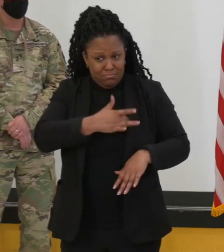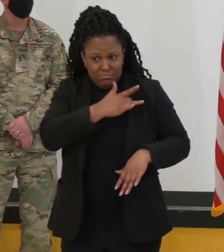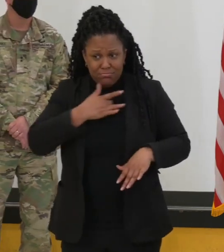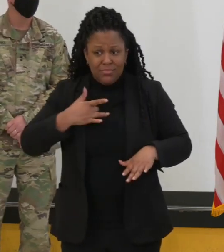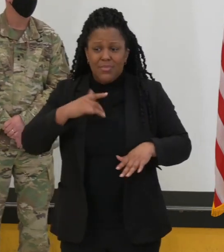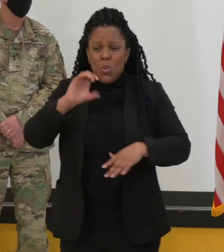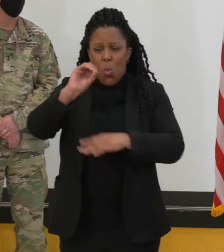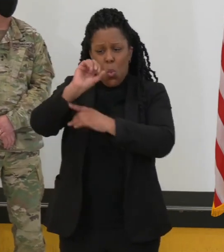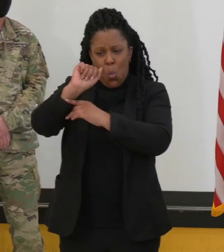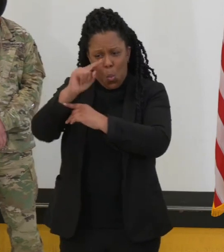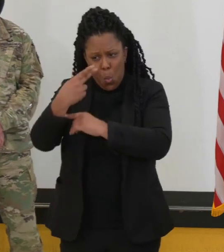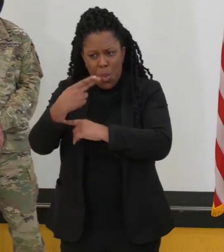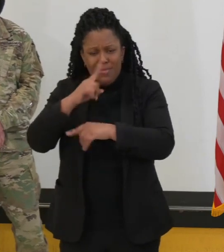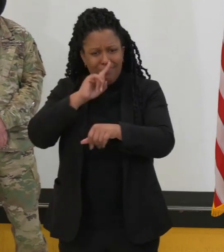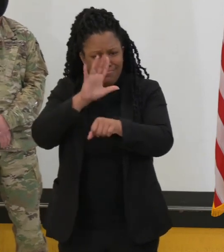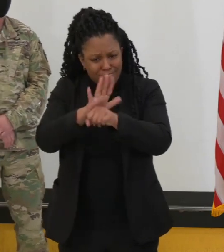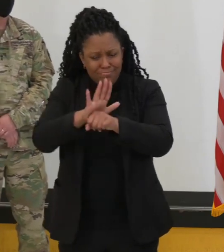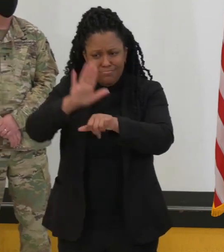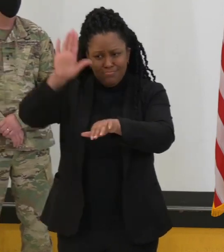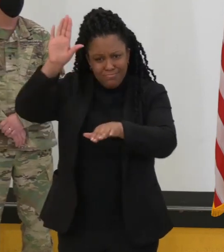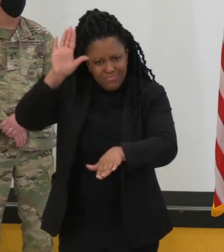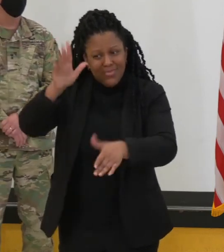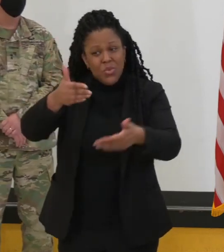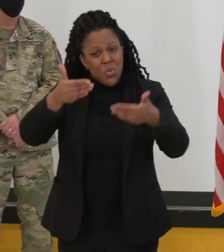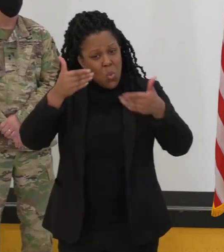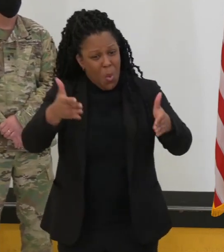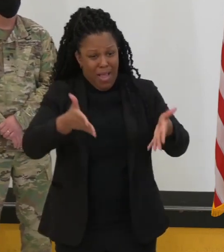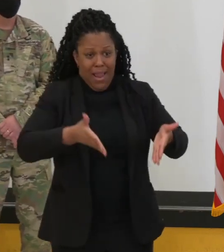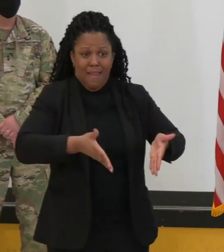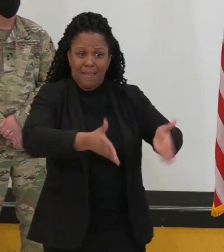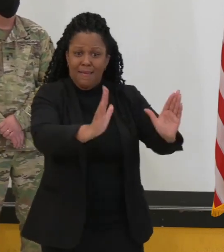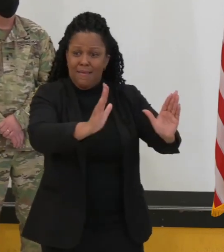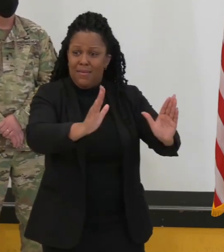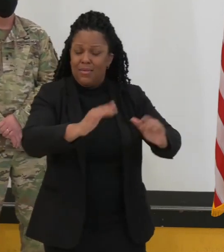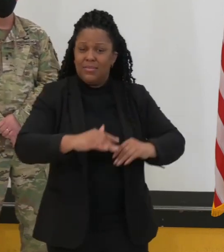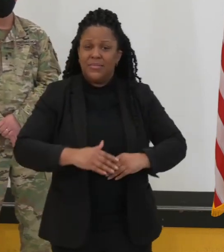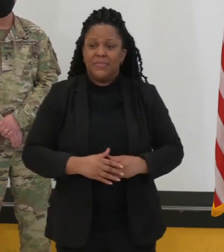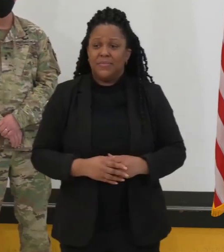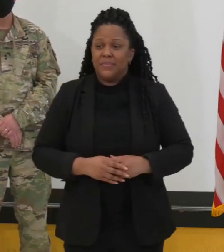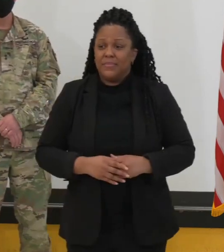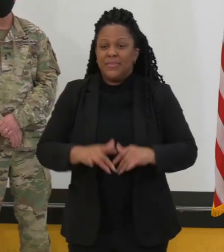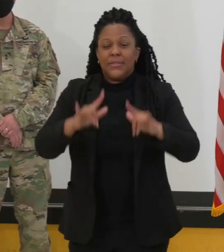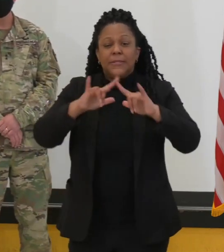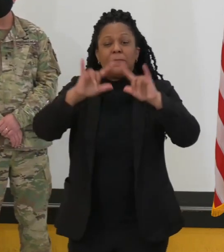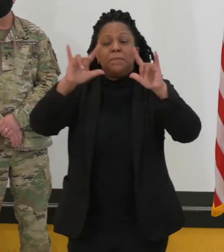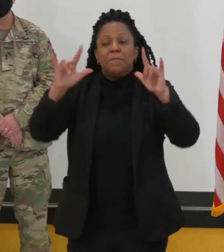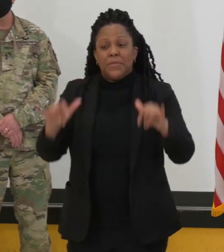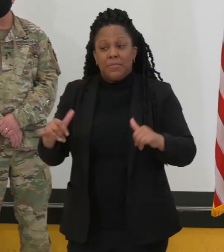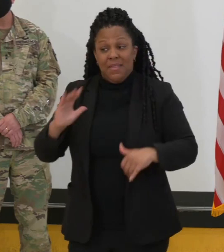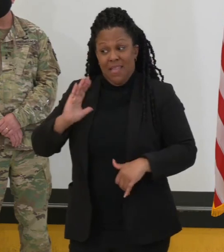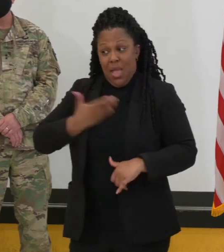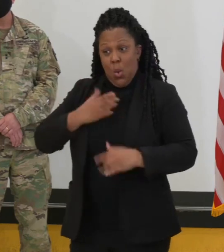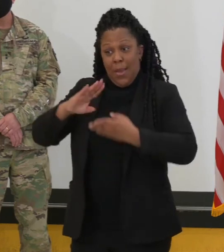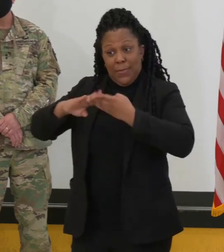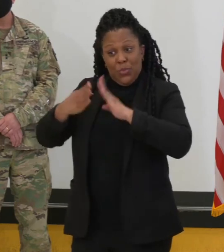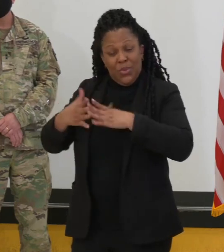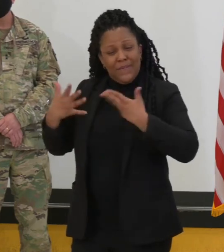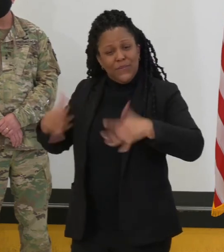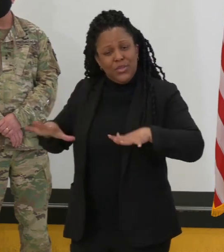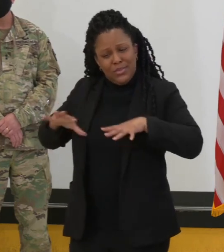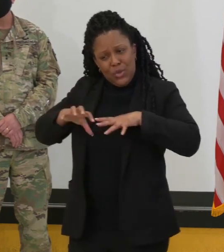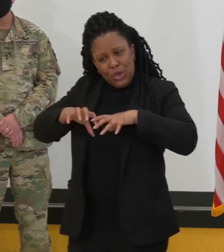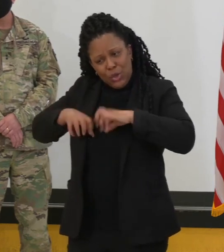is exactly that. We cannot re-traumatize our communities that have been hurt so much. And so for